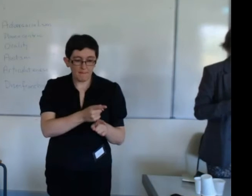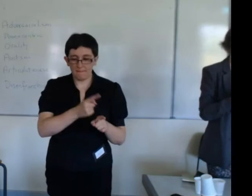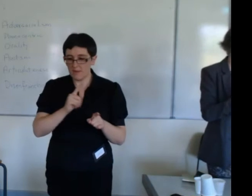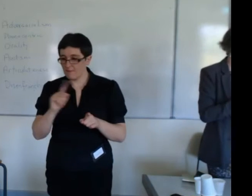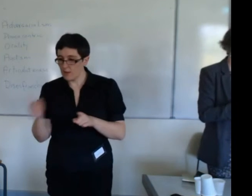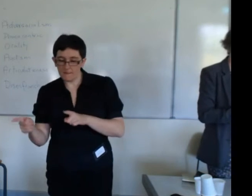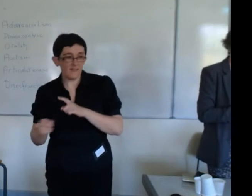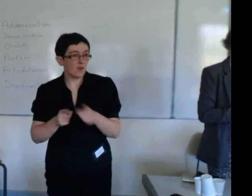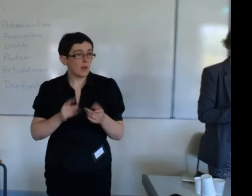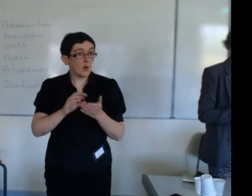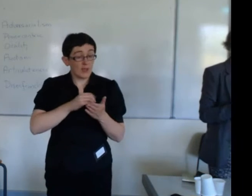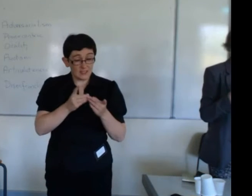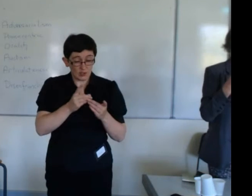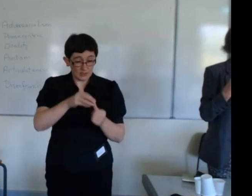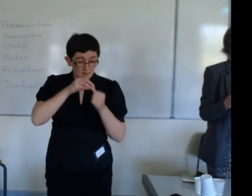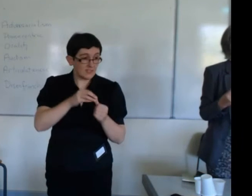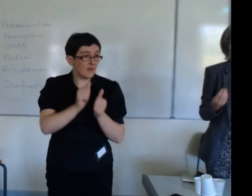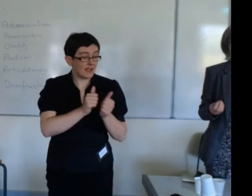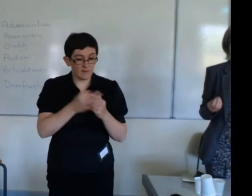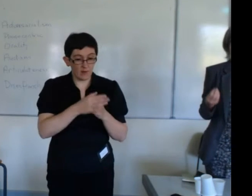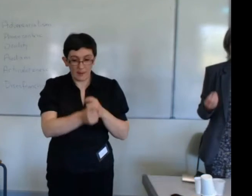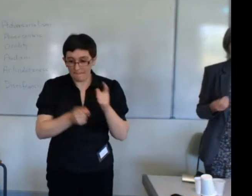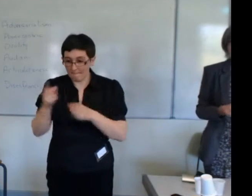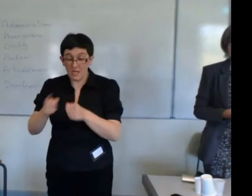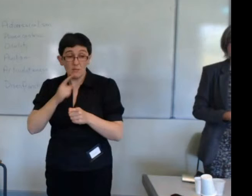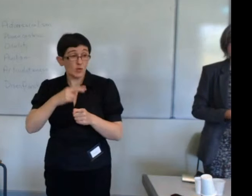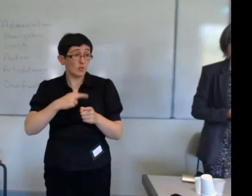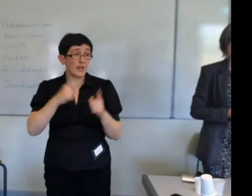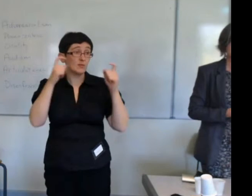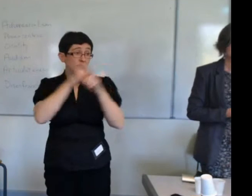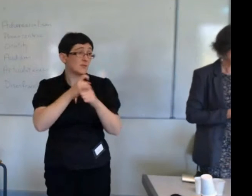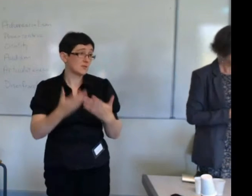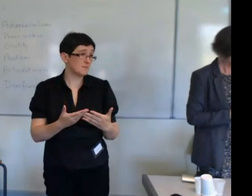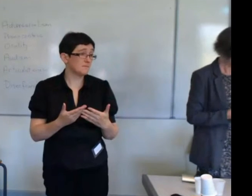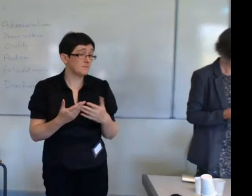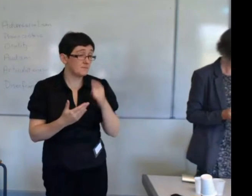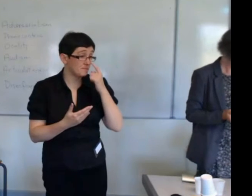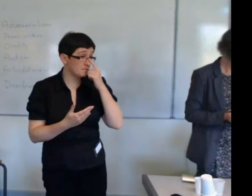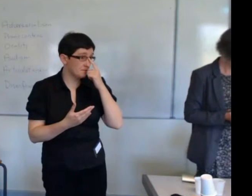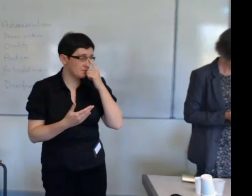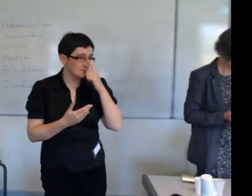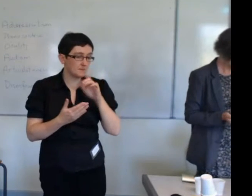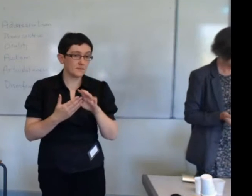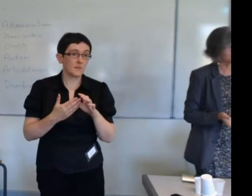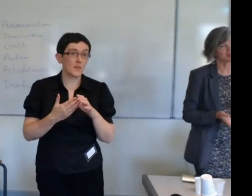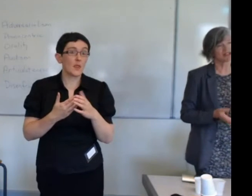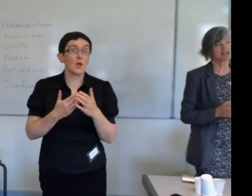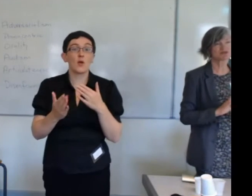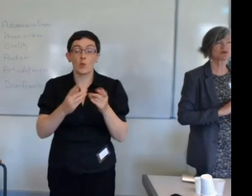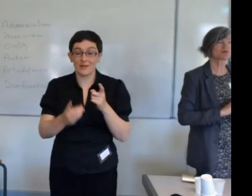to do particular things, but it was really difficult to be able to progress that. So what was happening really was we were